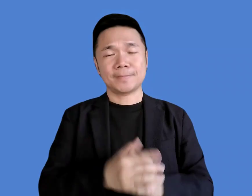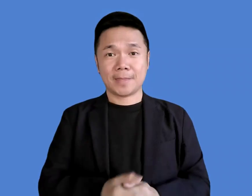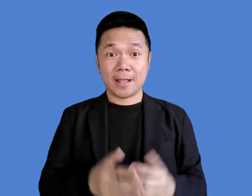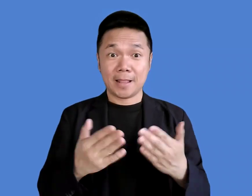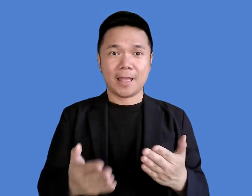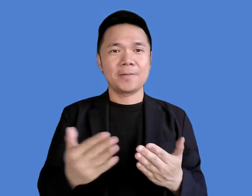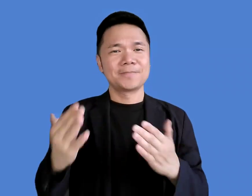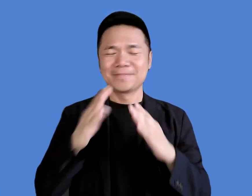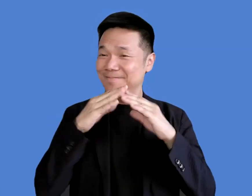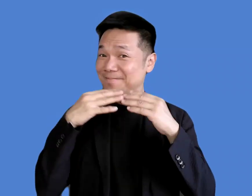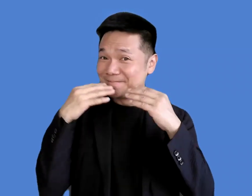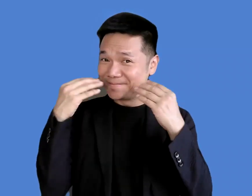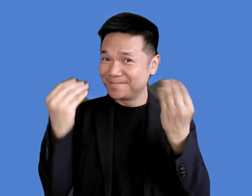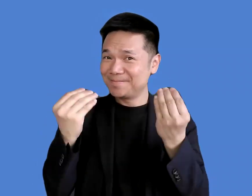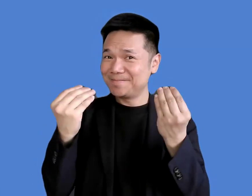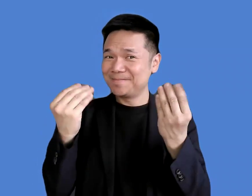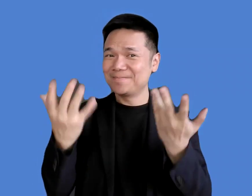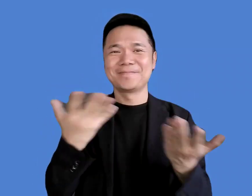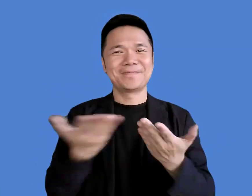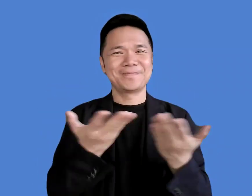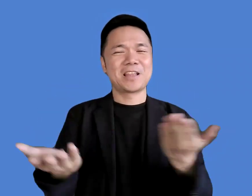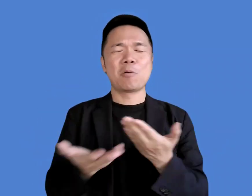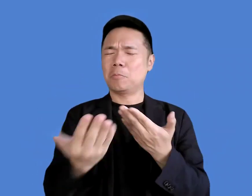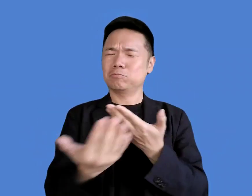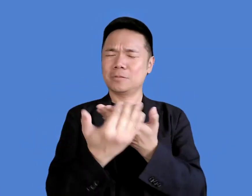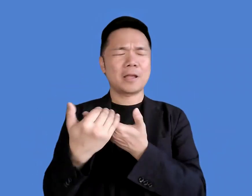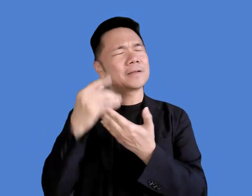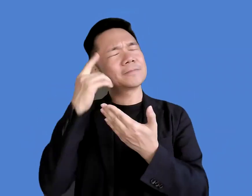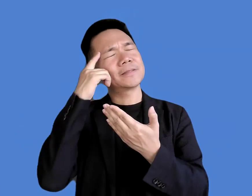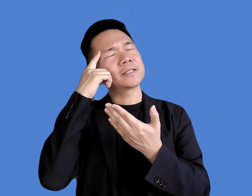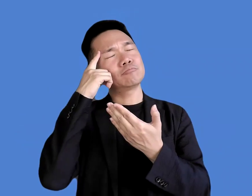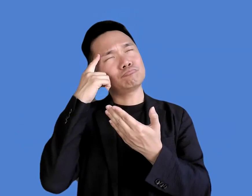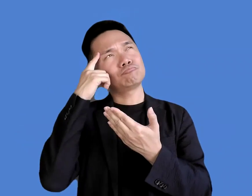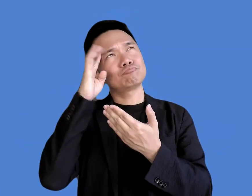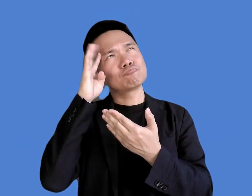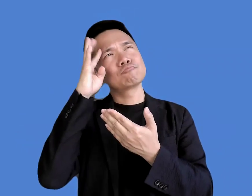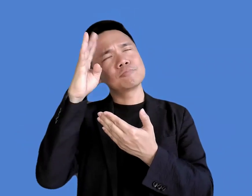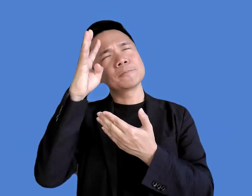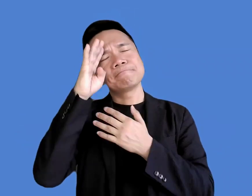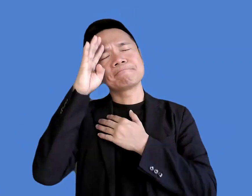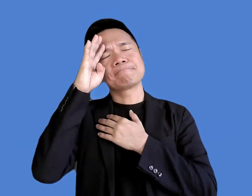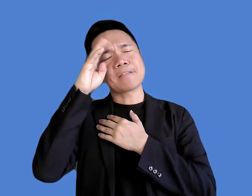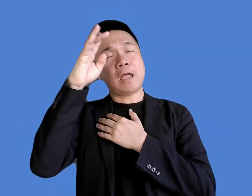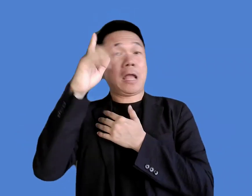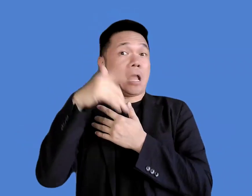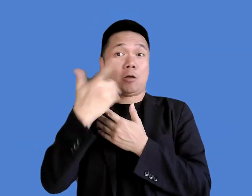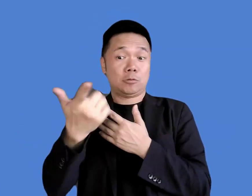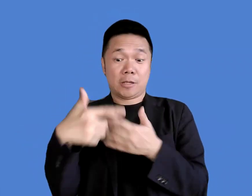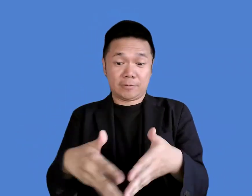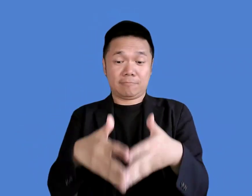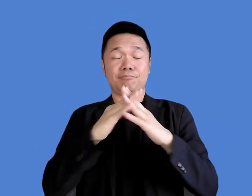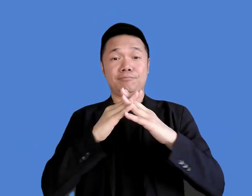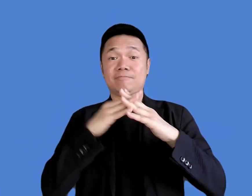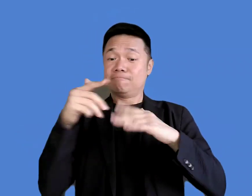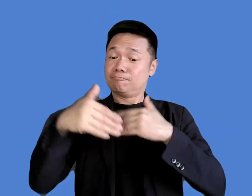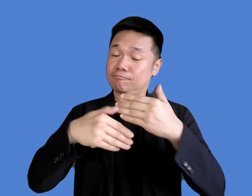happy to join in this session with you and really explore together as we start to form something new that we'll talk about in a